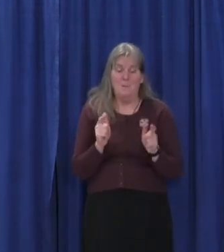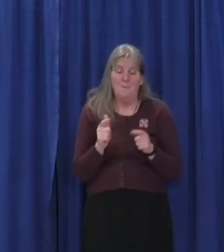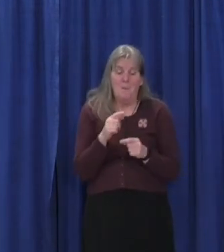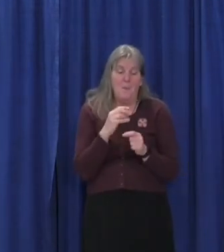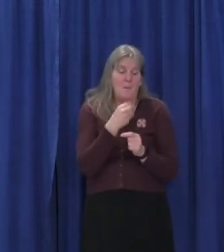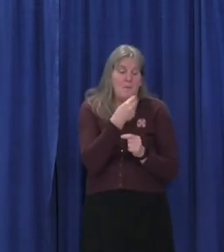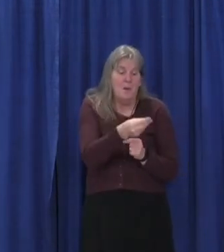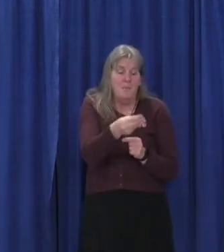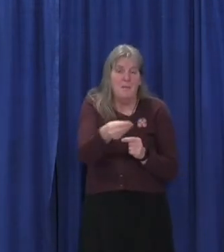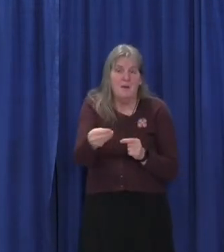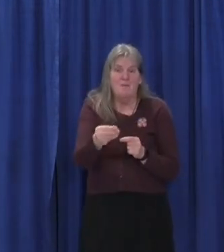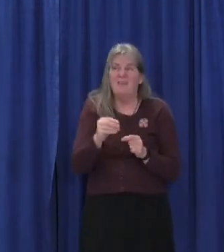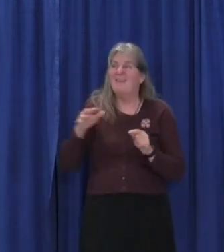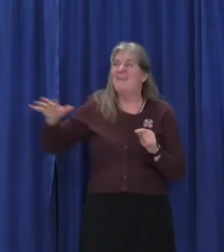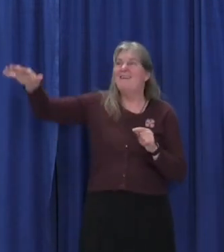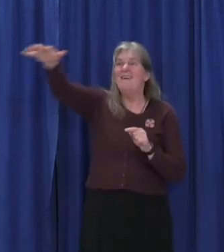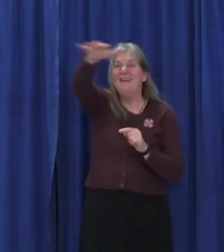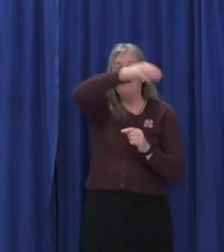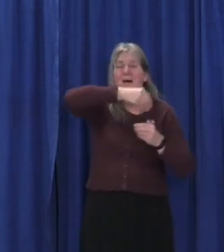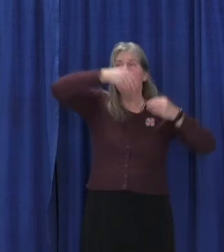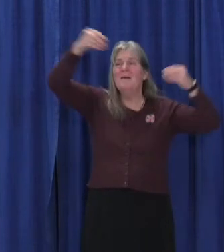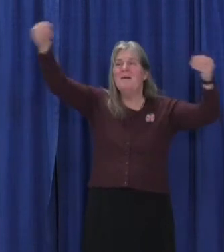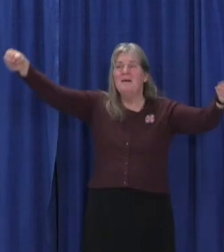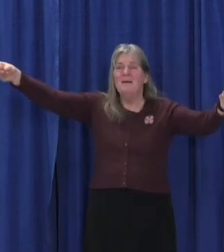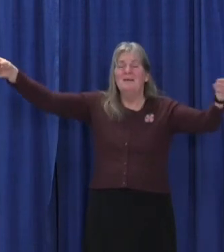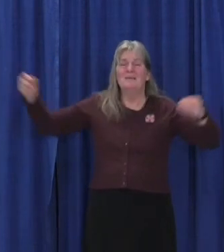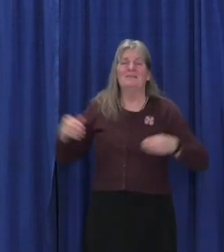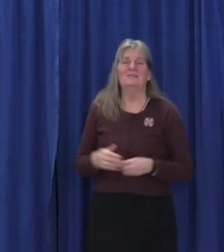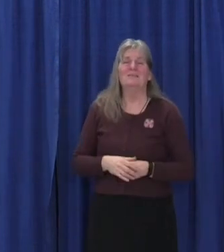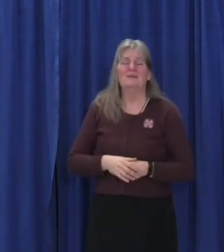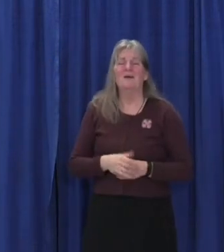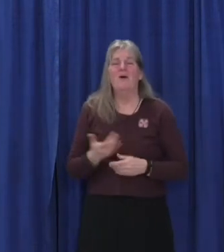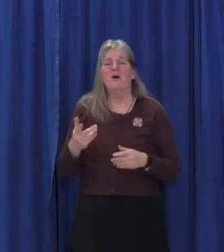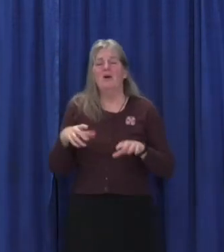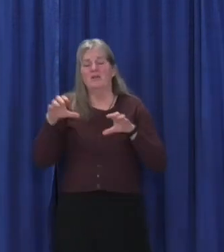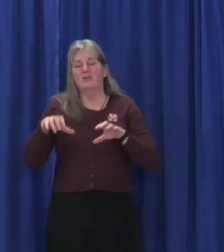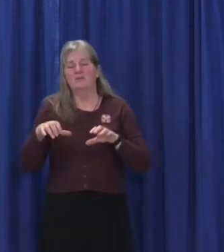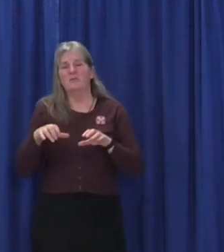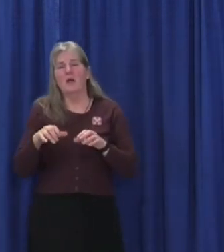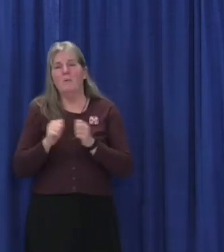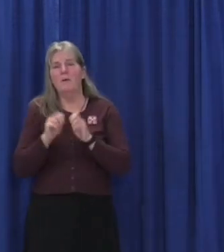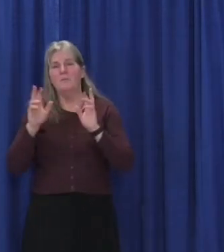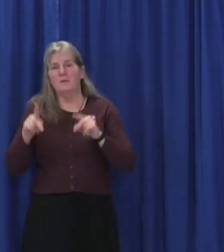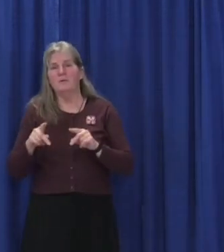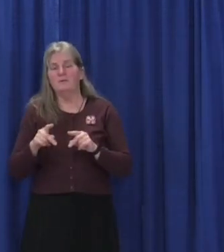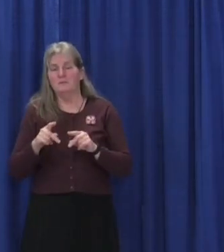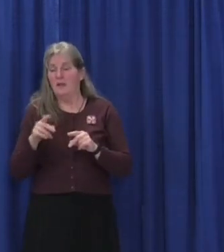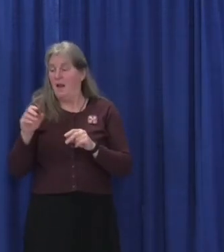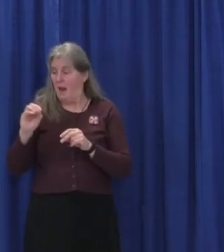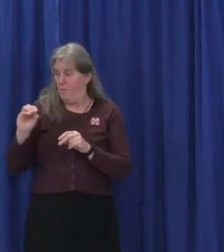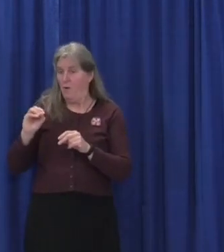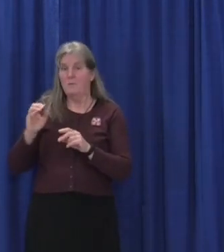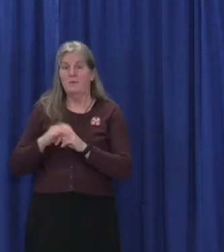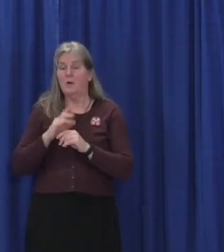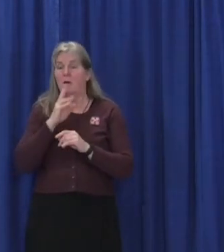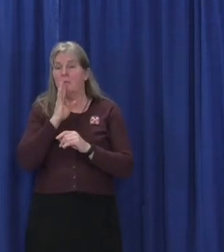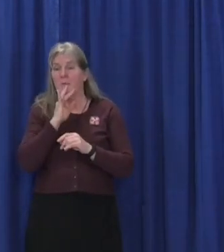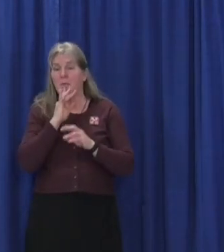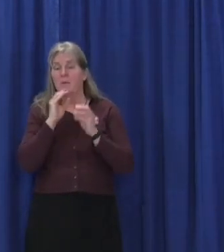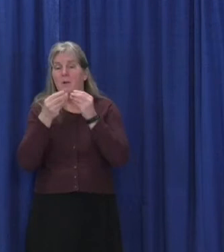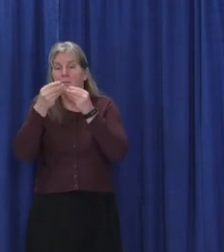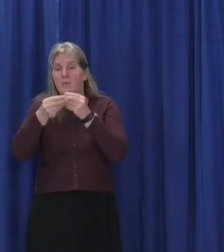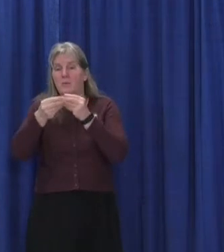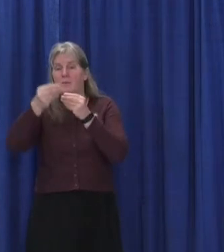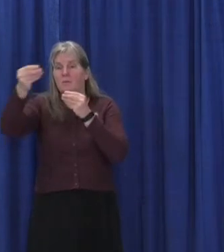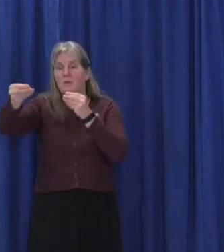gathering, rather than infecting a few people who spend a lot of time talking to a person who's infectious, with Omicron, it'll infect many more of those